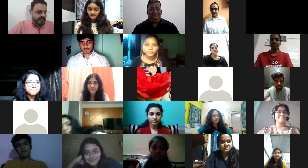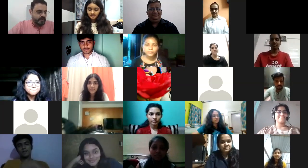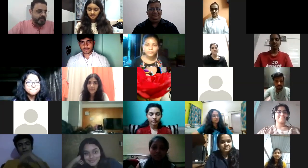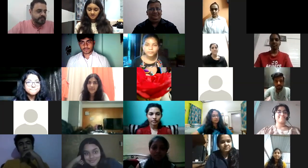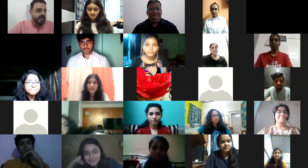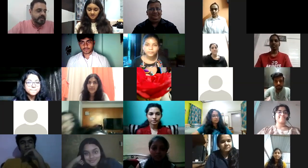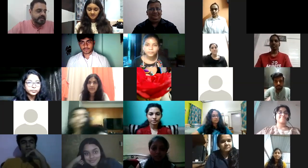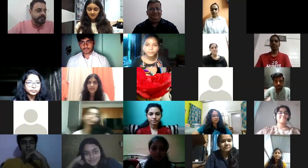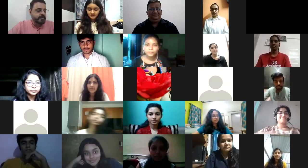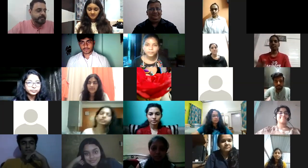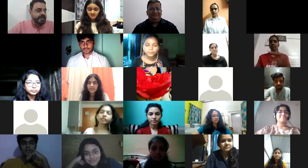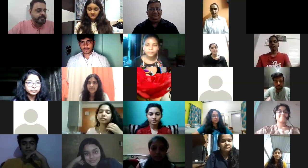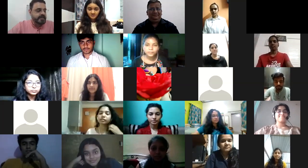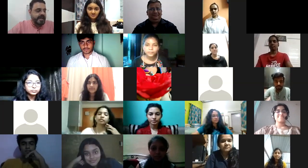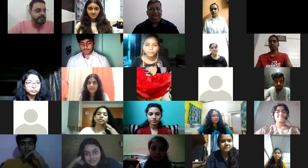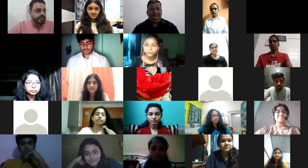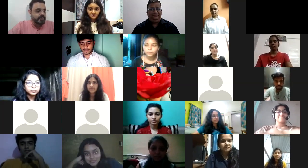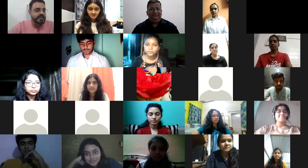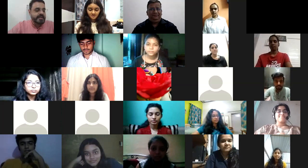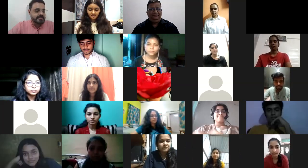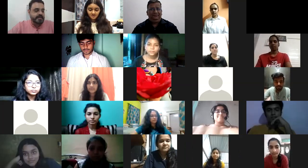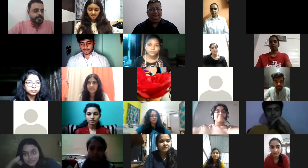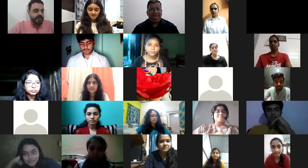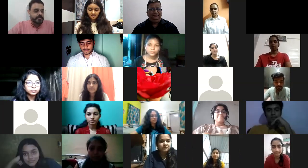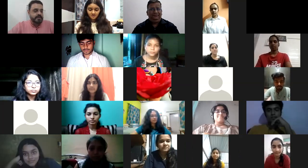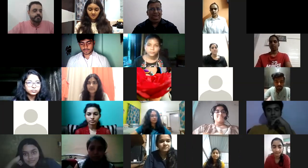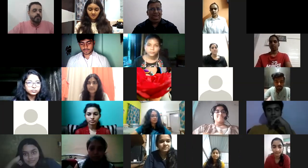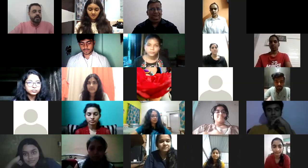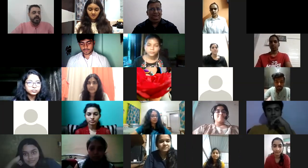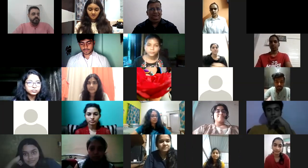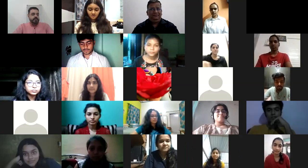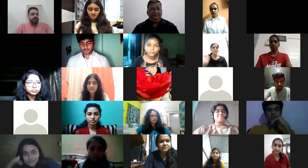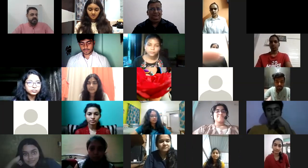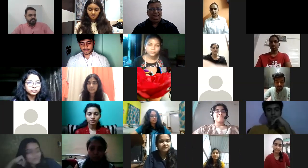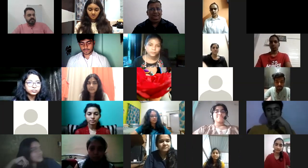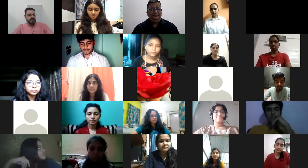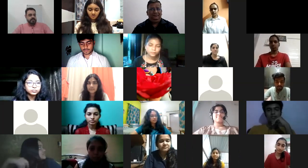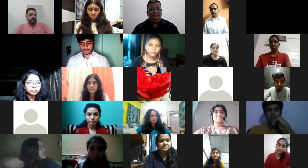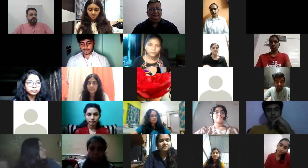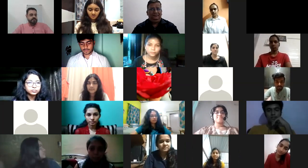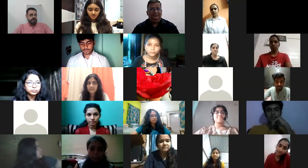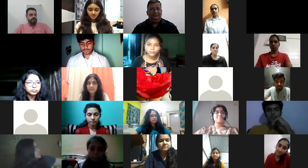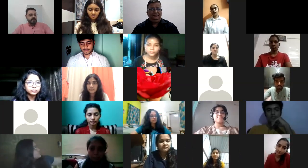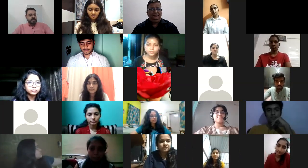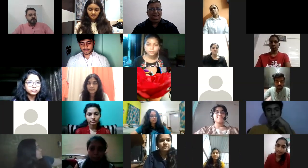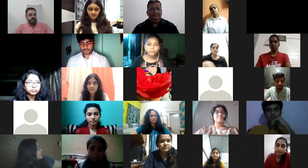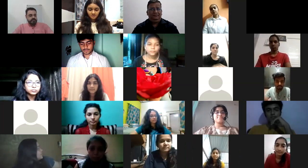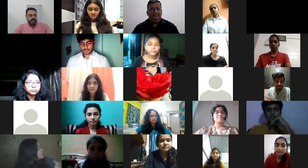Okay. I think we picked up the time of the day sometime back, morning, afternoon, evening. Okay. So we'll again